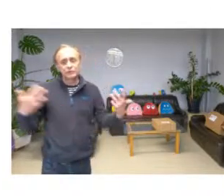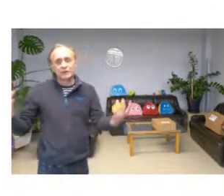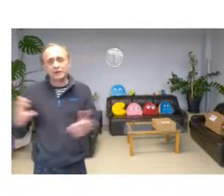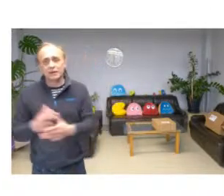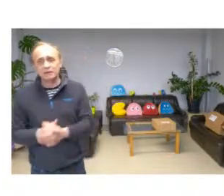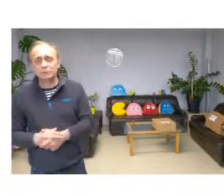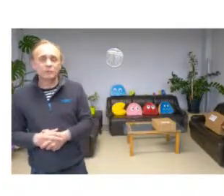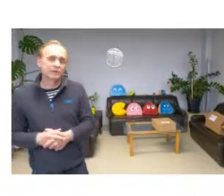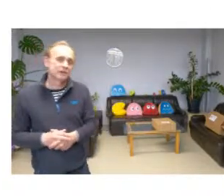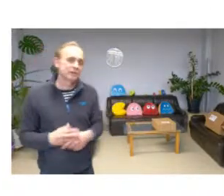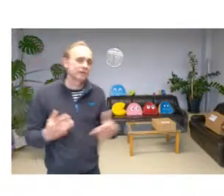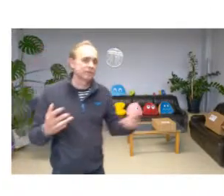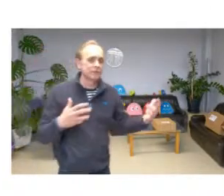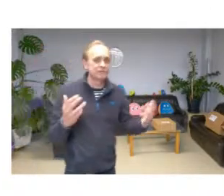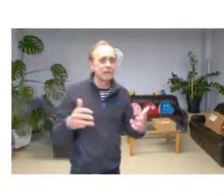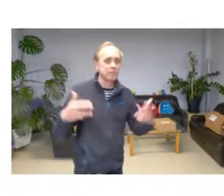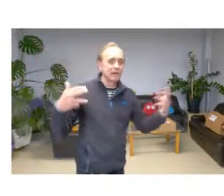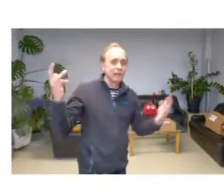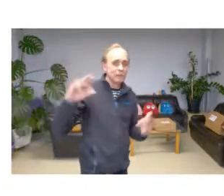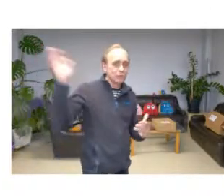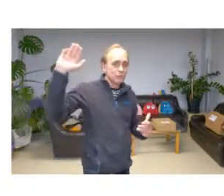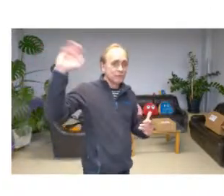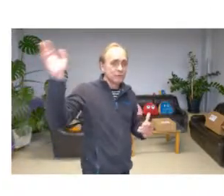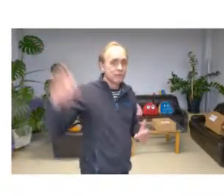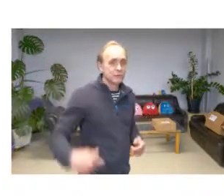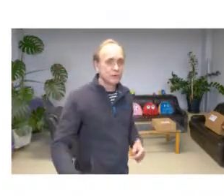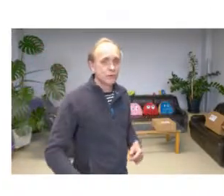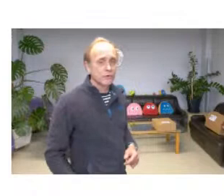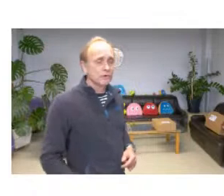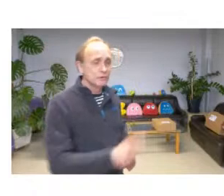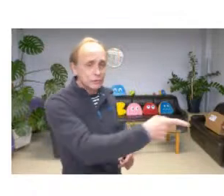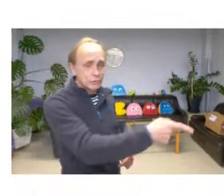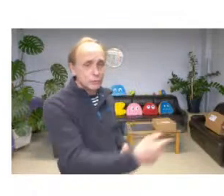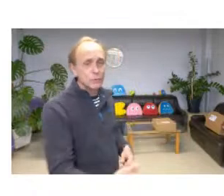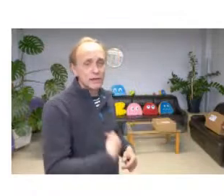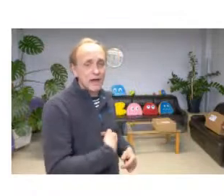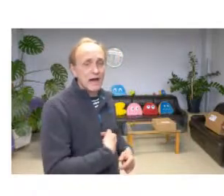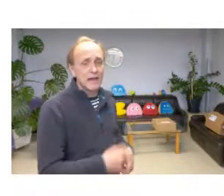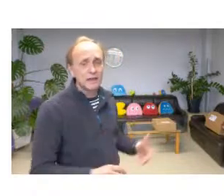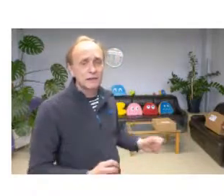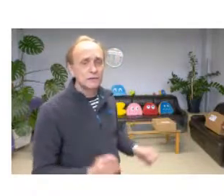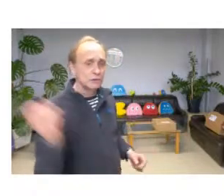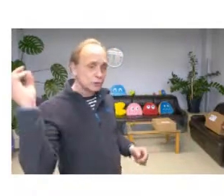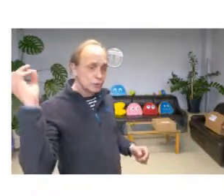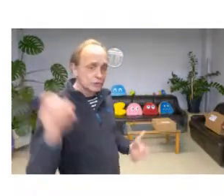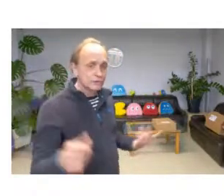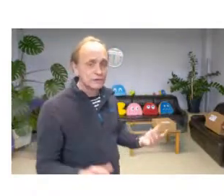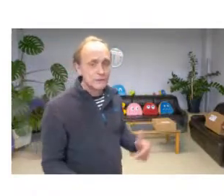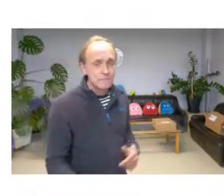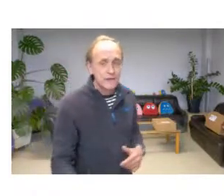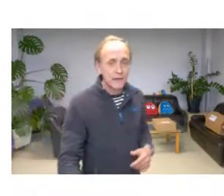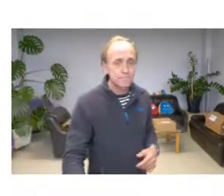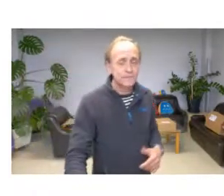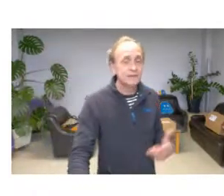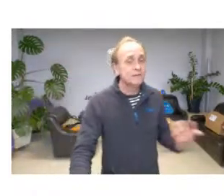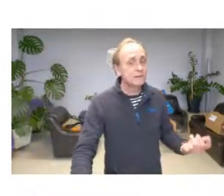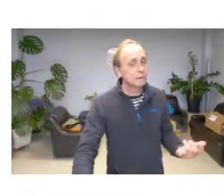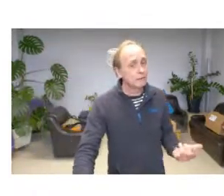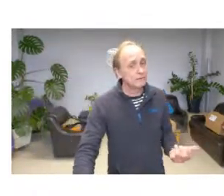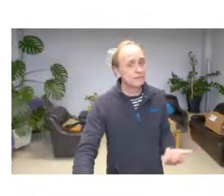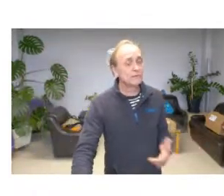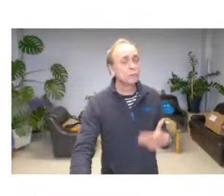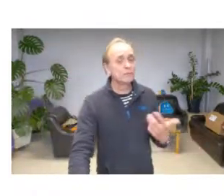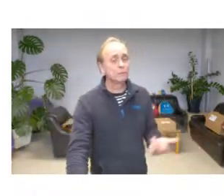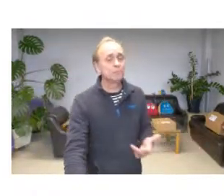output, for example, hello, or you, I, good, and these